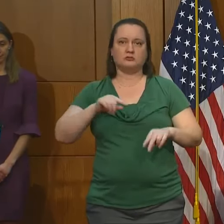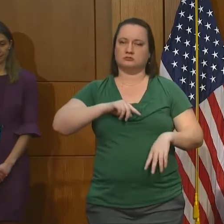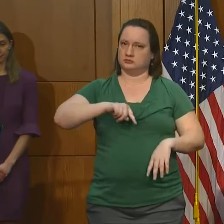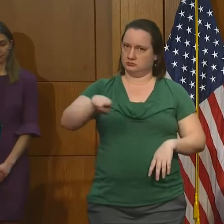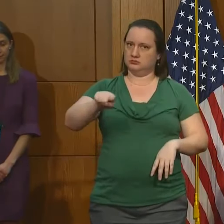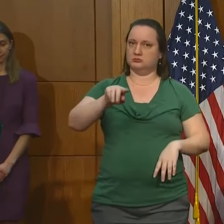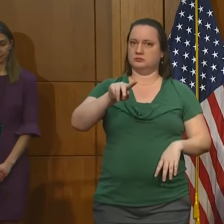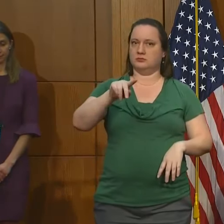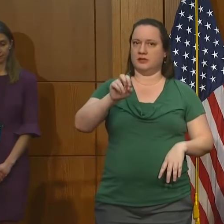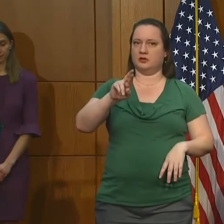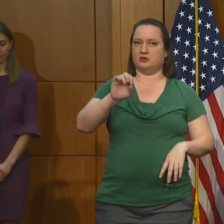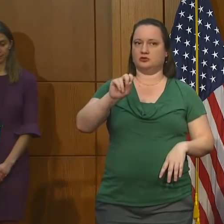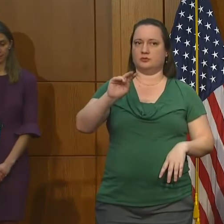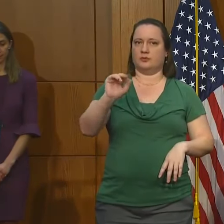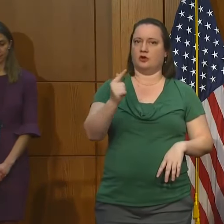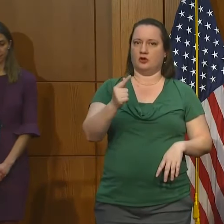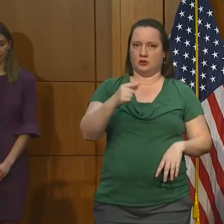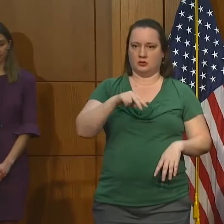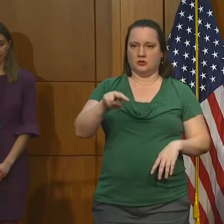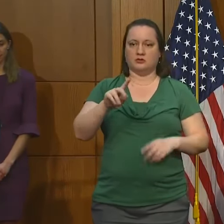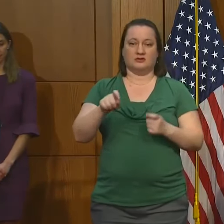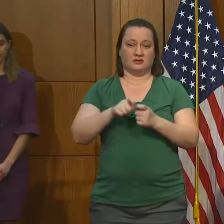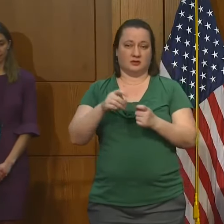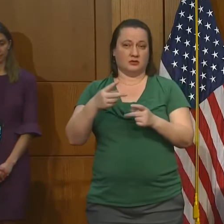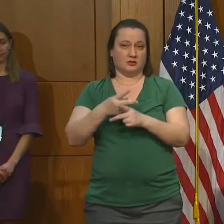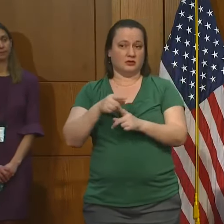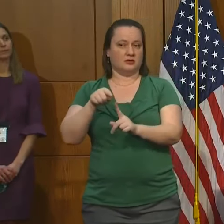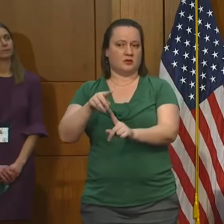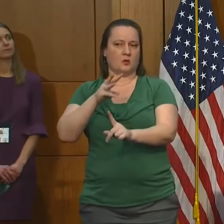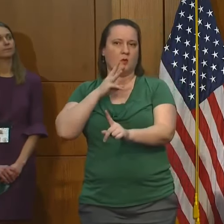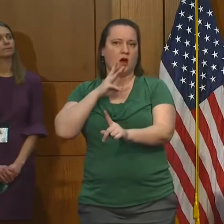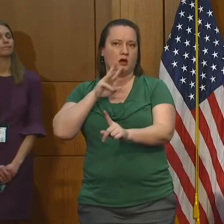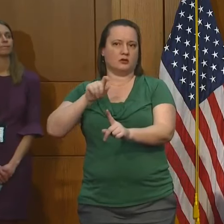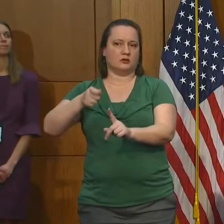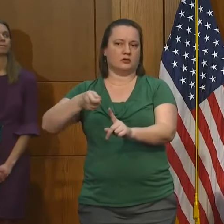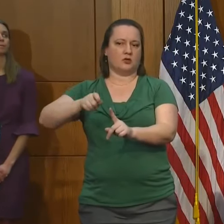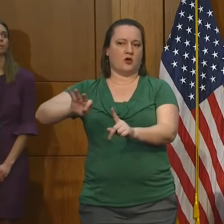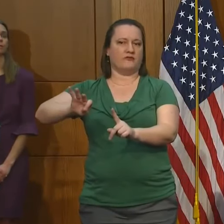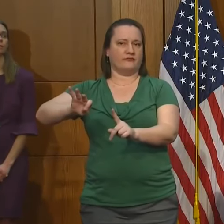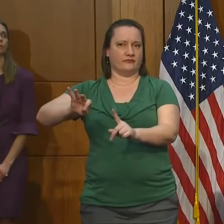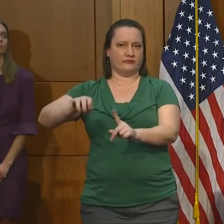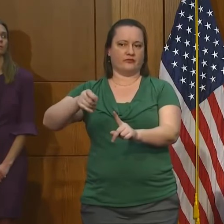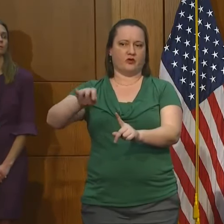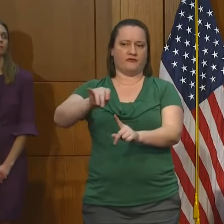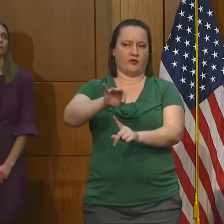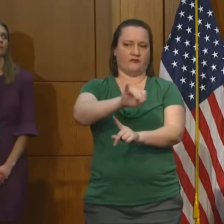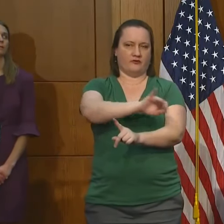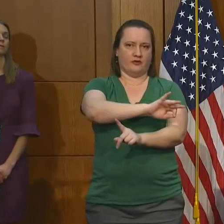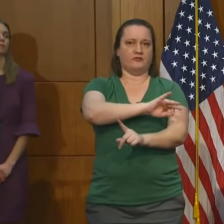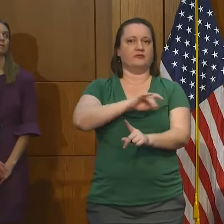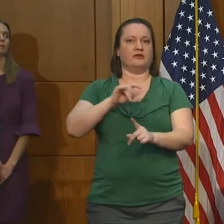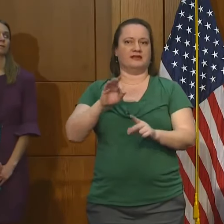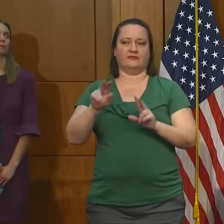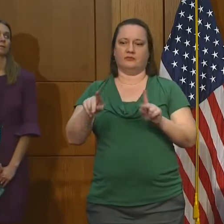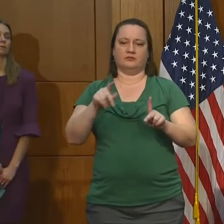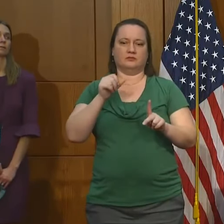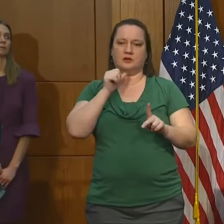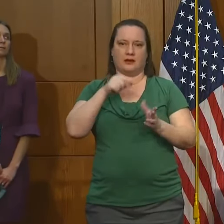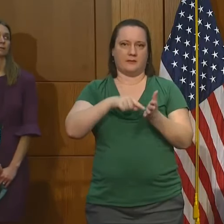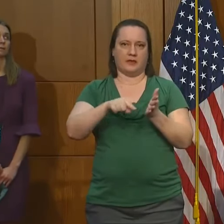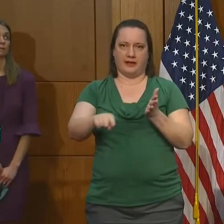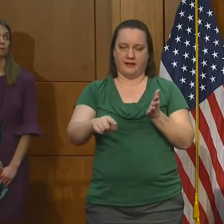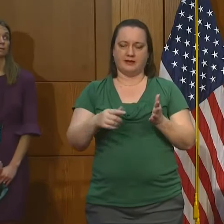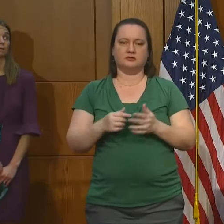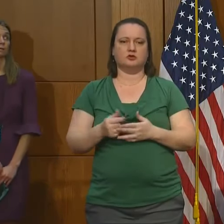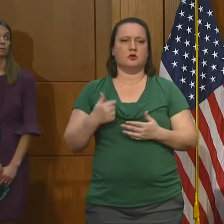when utilities, in particular water, was cut off from individuals. And so without getting into the